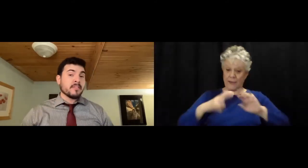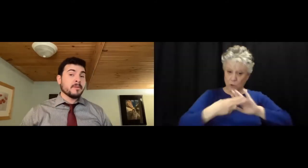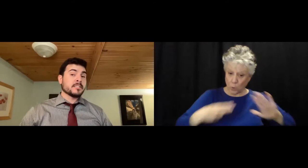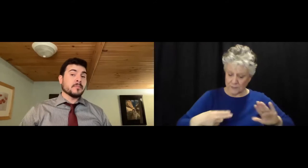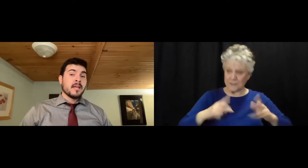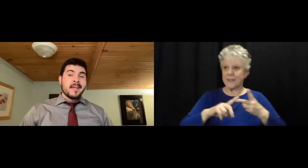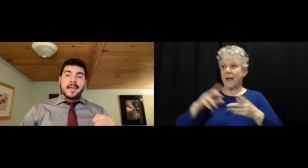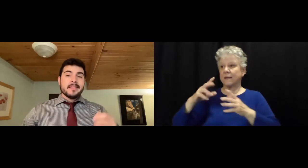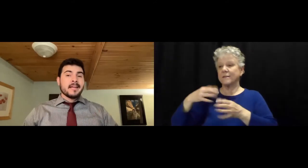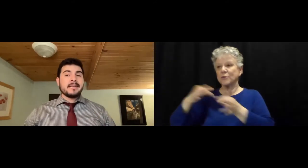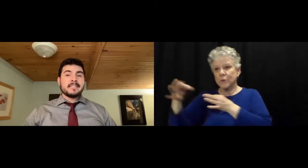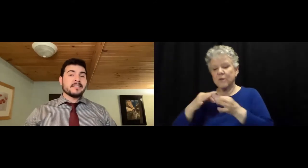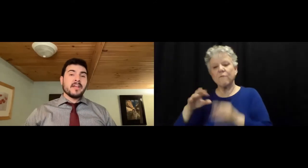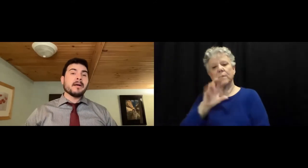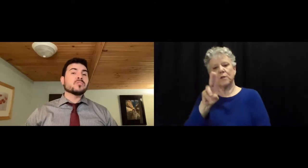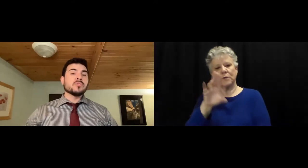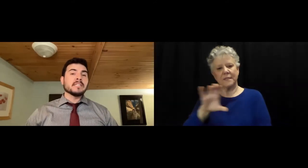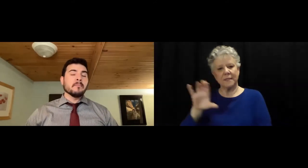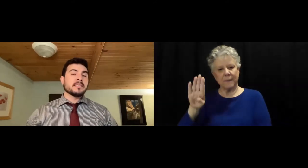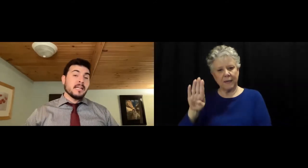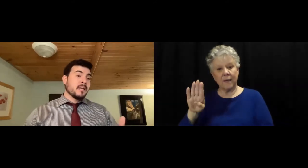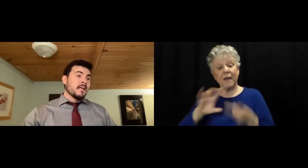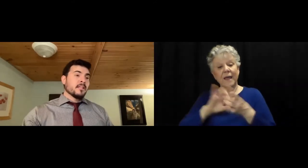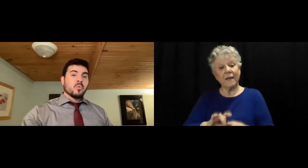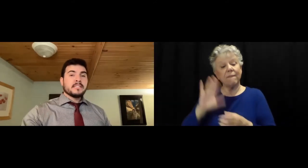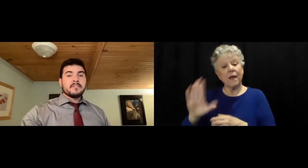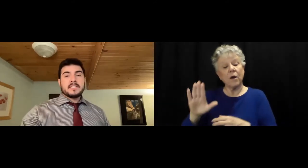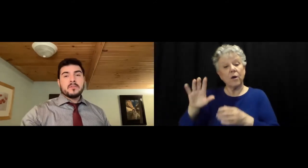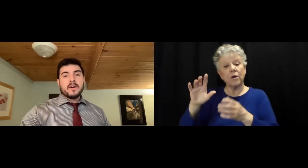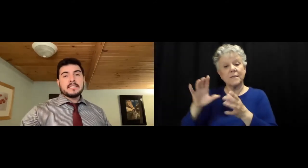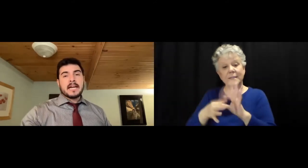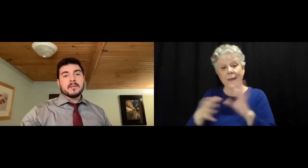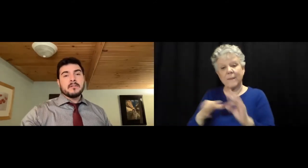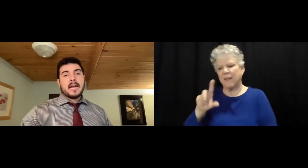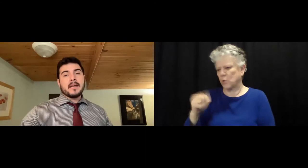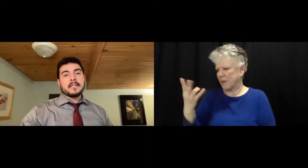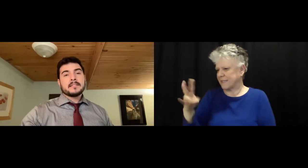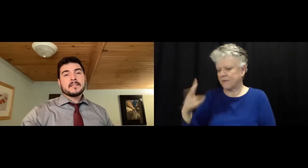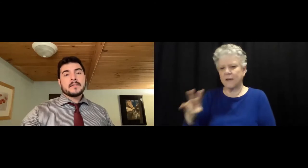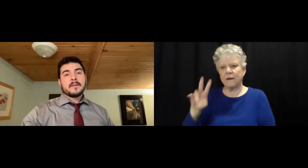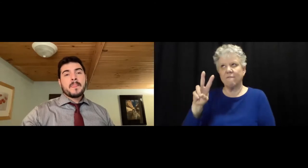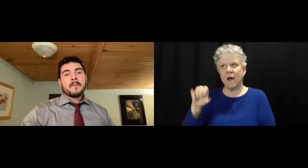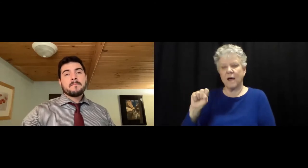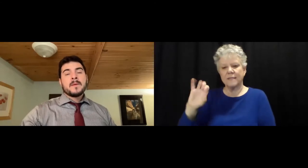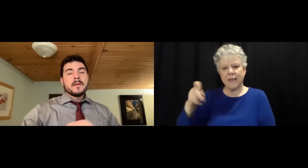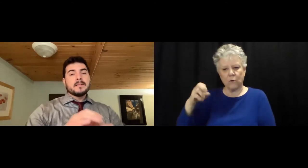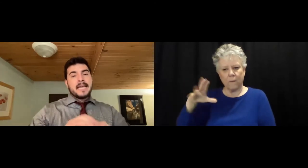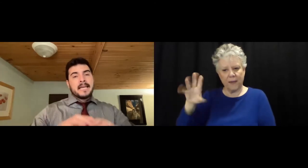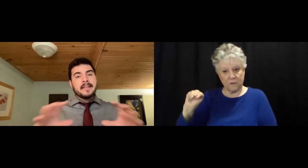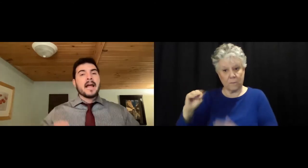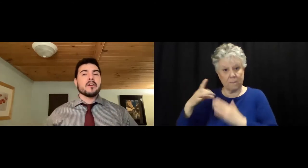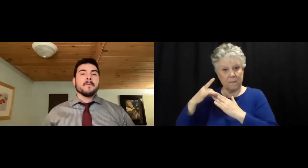U.S. Catholic bishops in the 1978 Pastoral Statement and in the 2017 Revised Sacramental Guidelines.